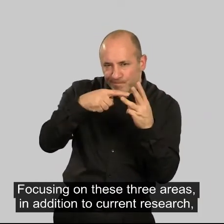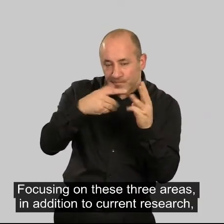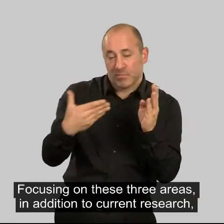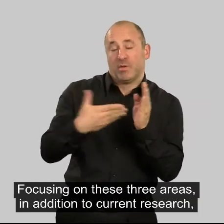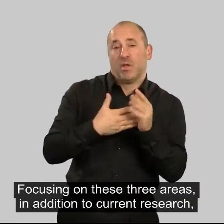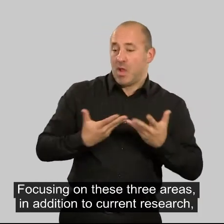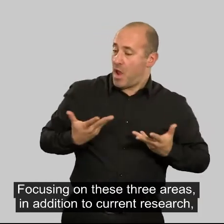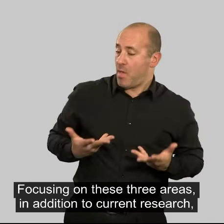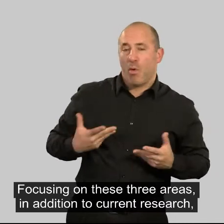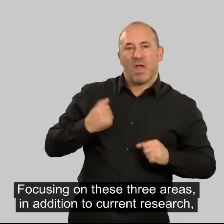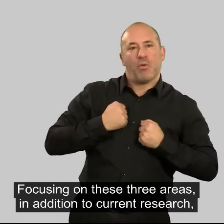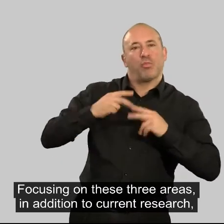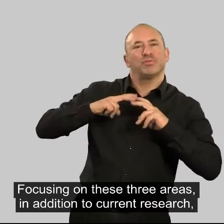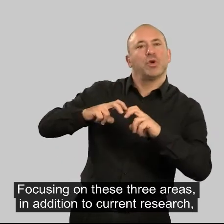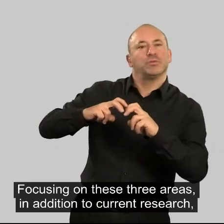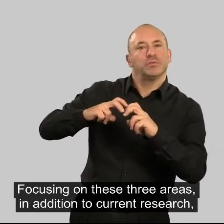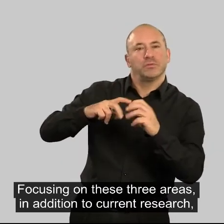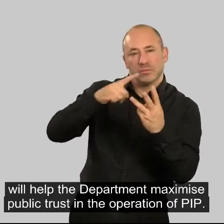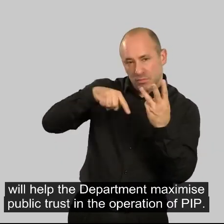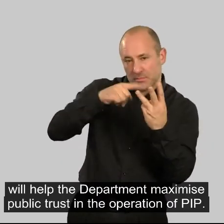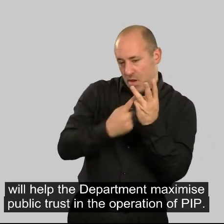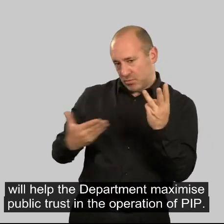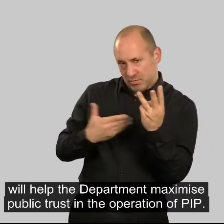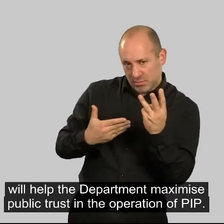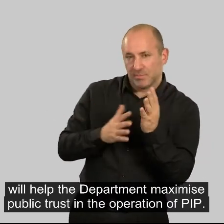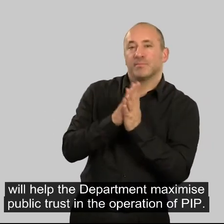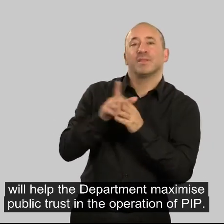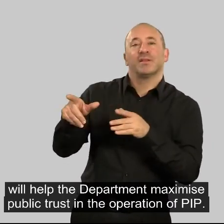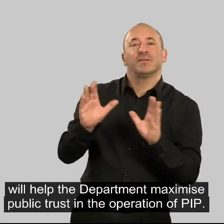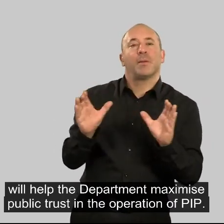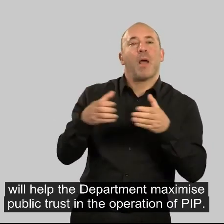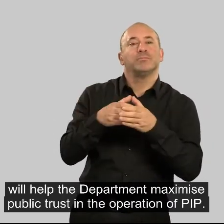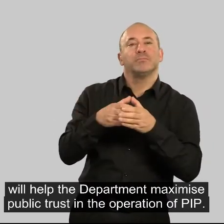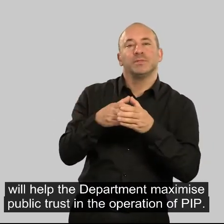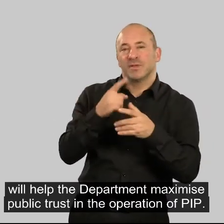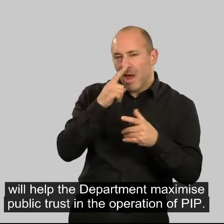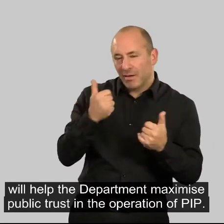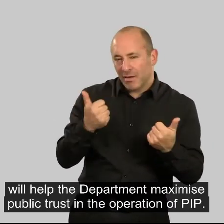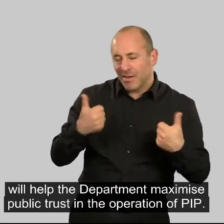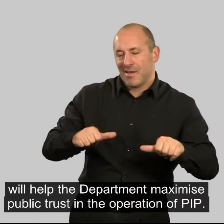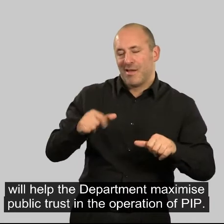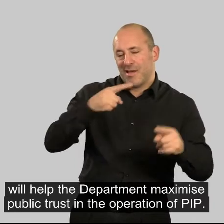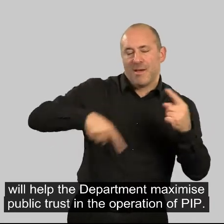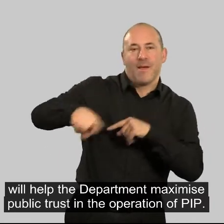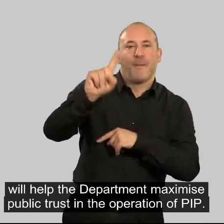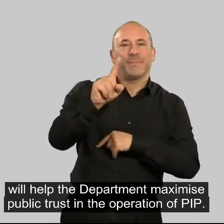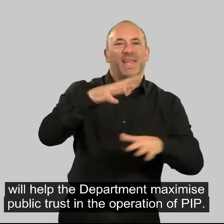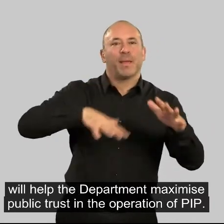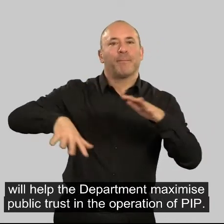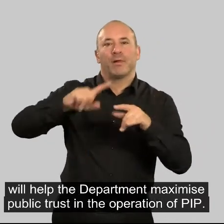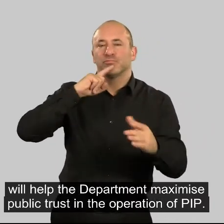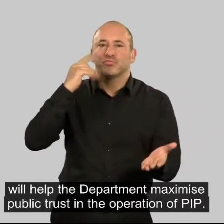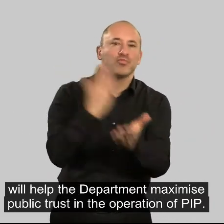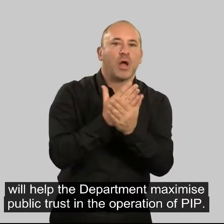Focusing on these 3 areas, in addition to current research, will help the department maximise public